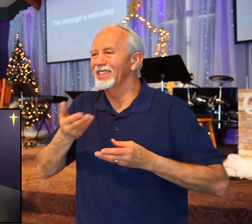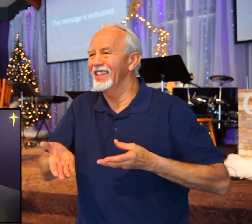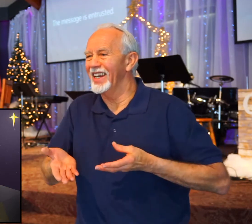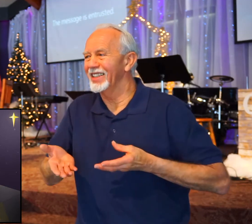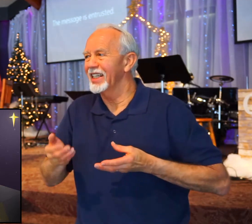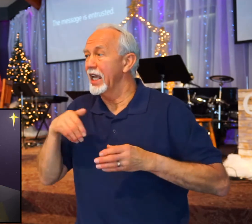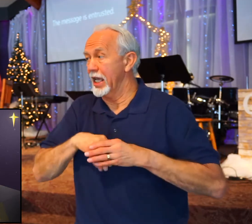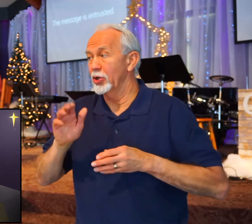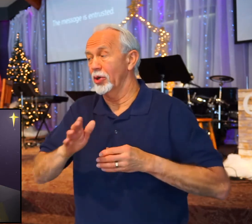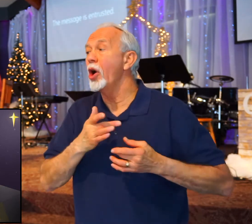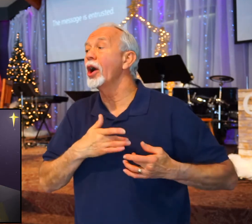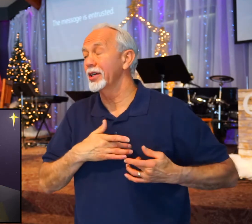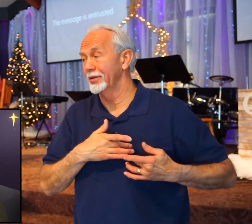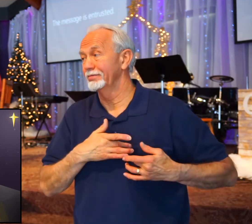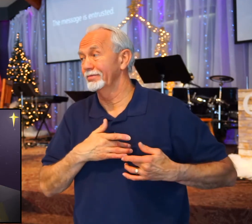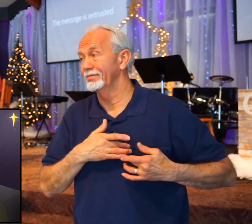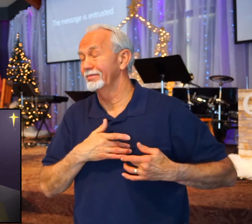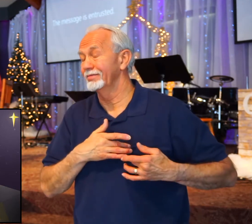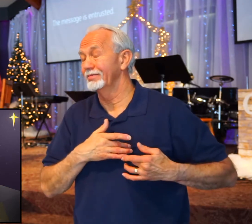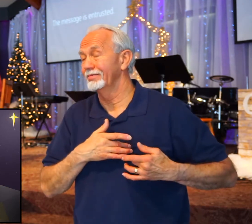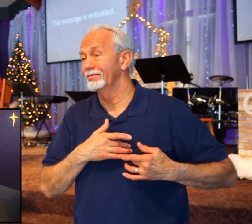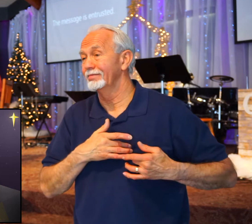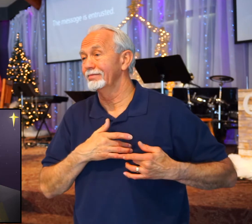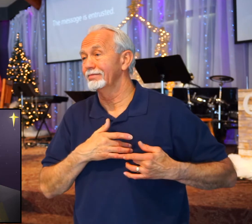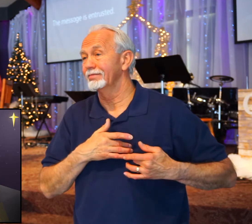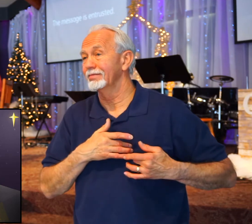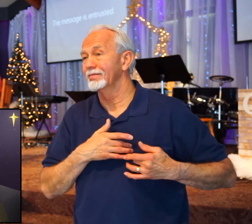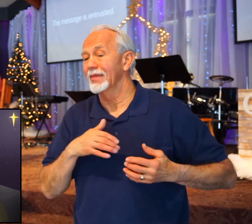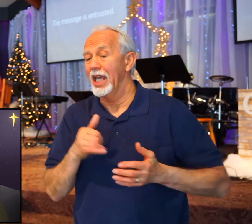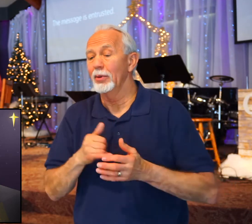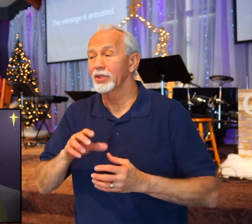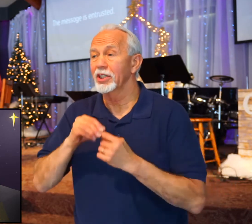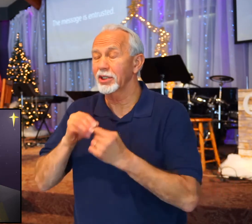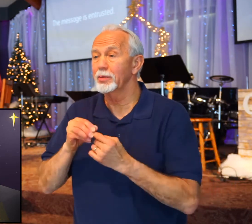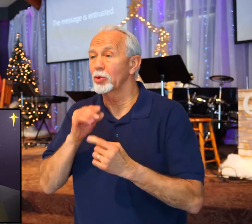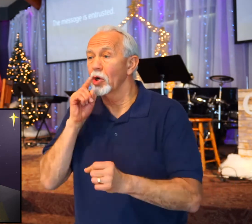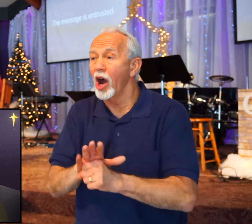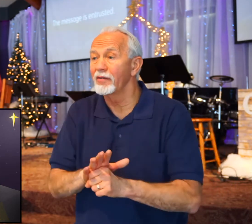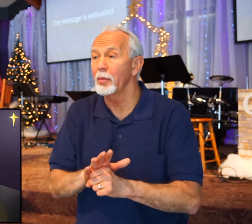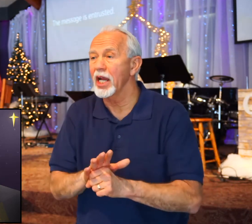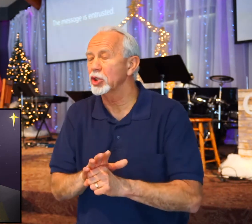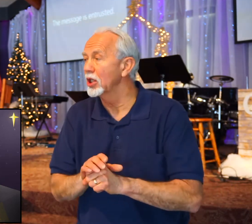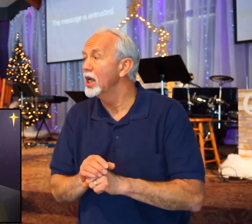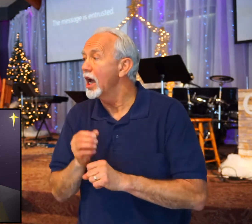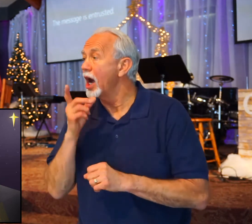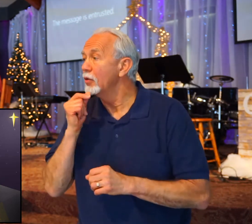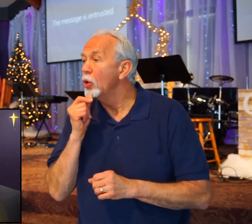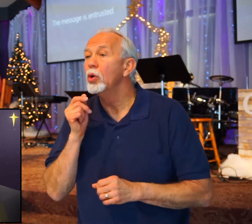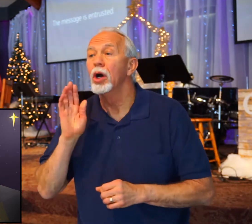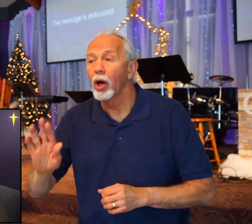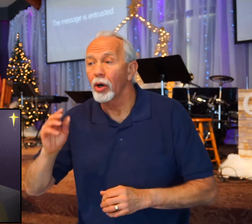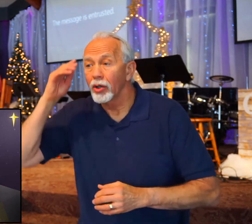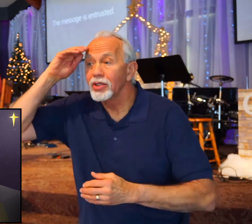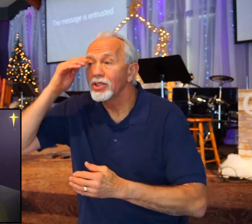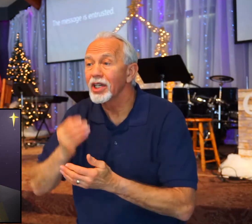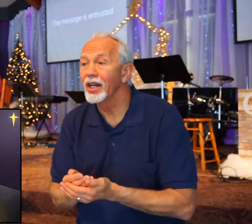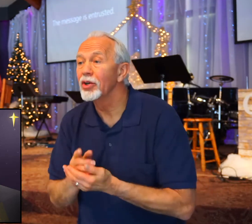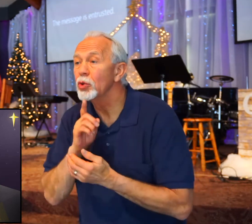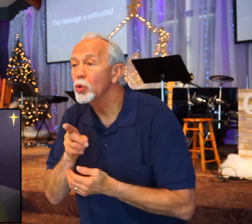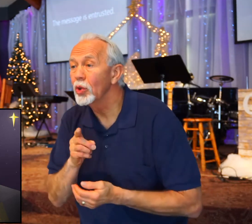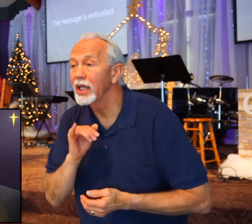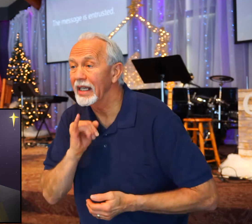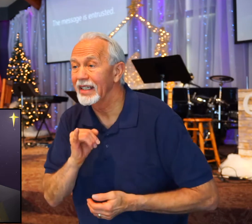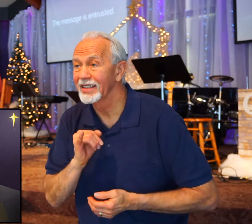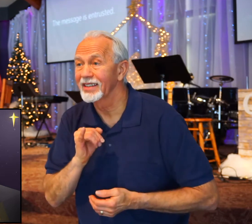things in her heart. It was a special confirmation of who her son truly